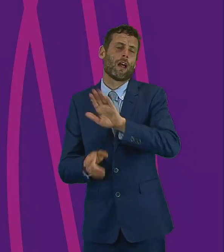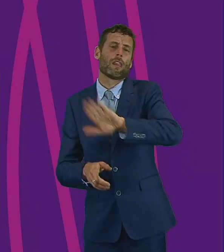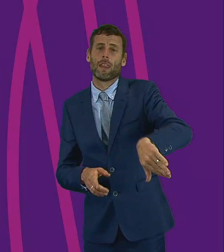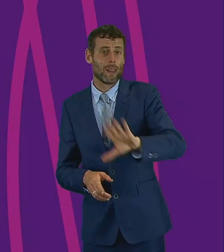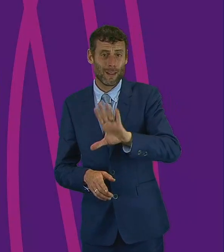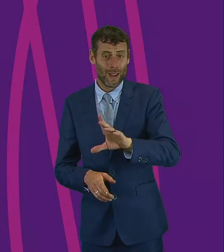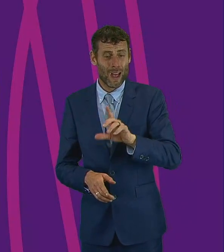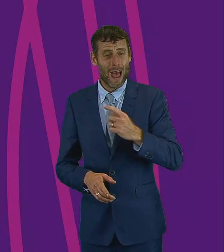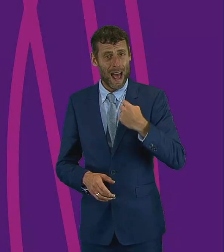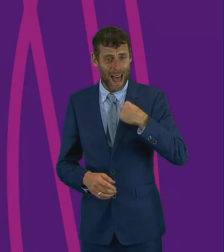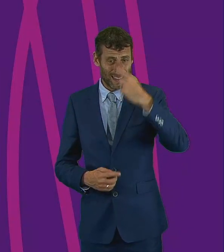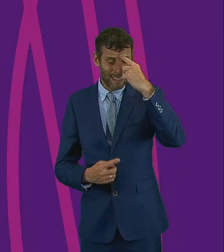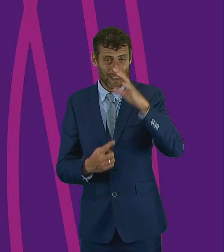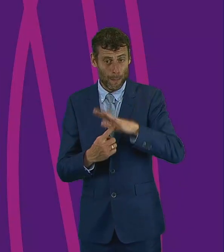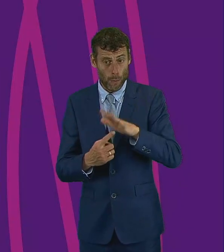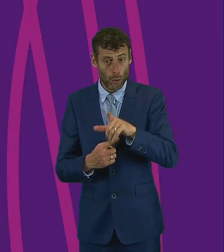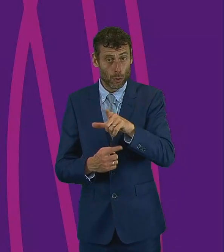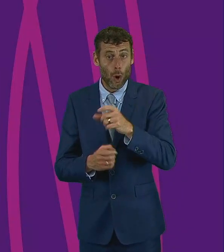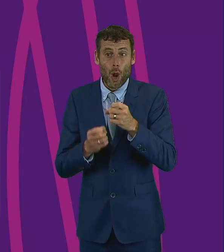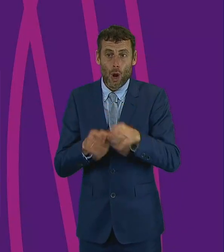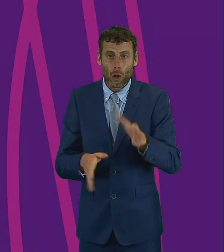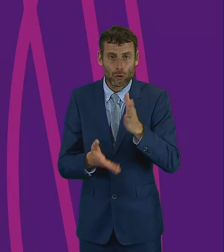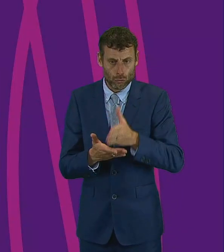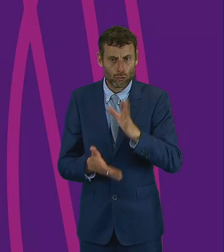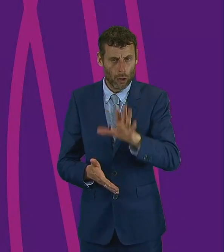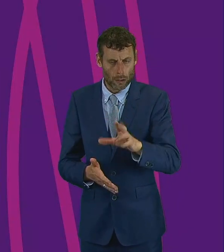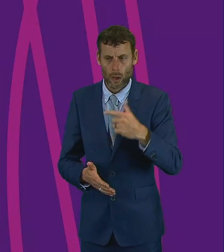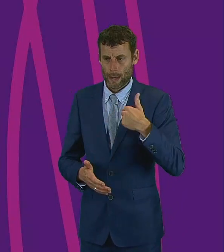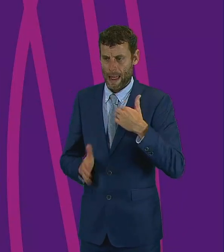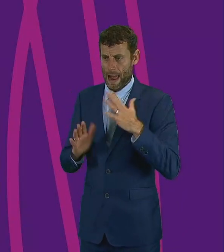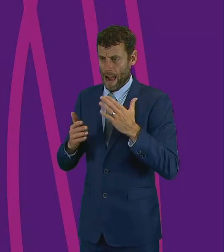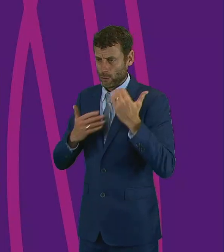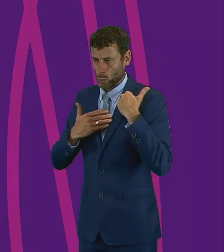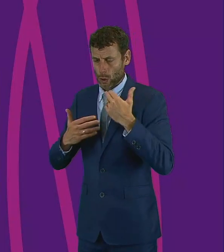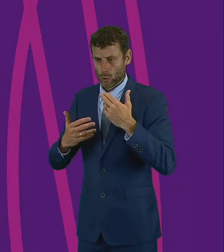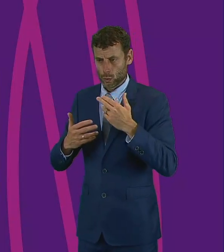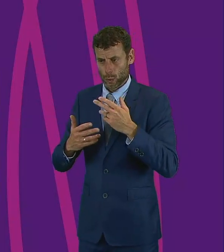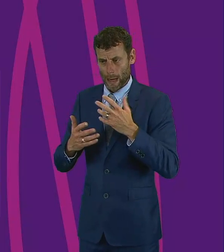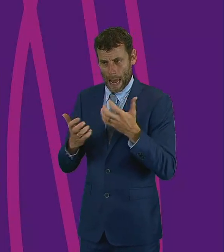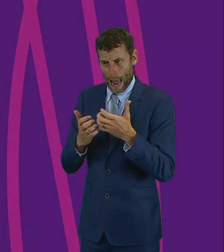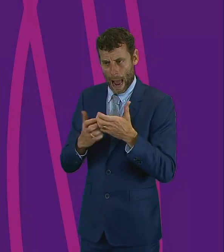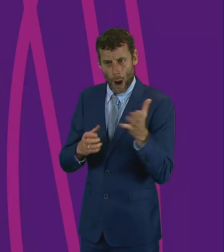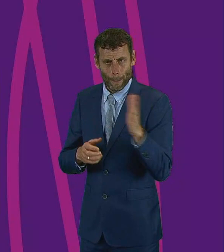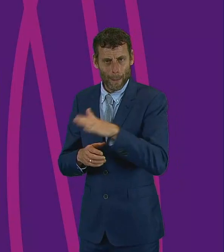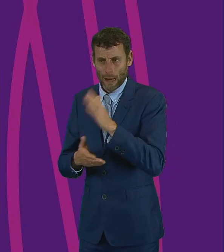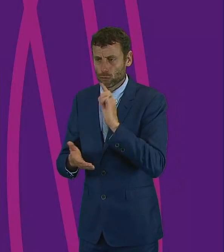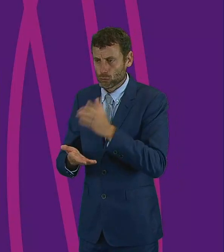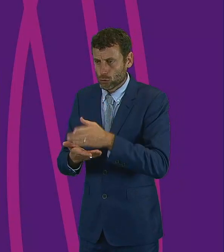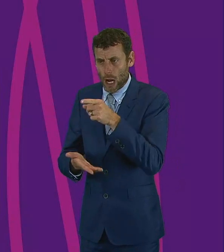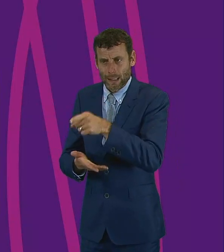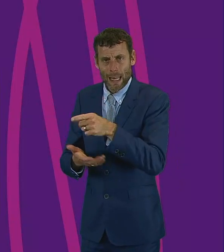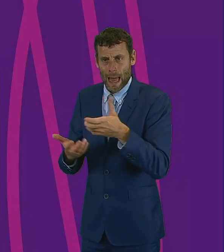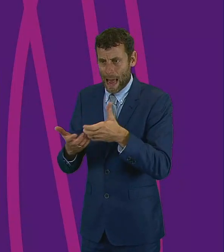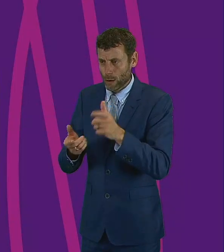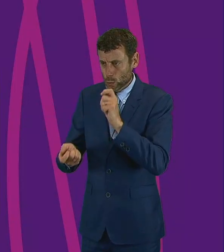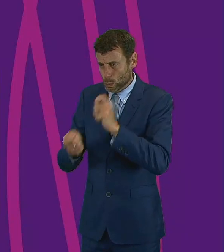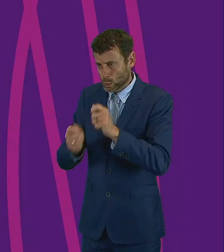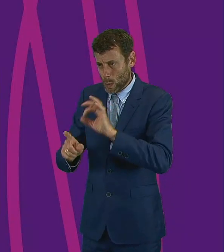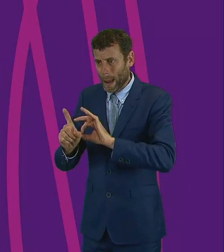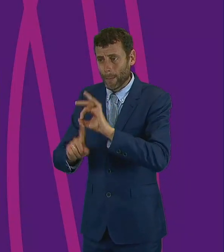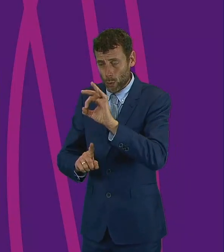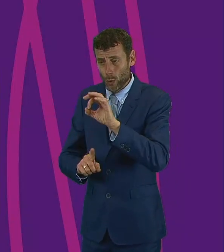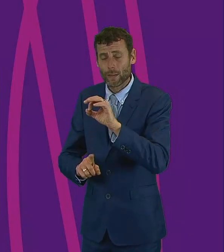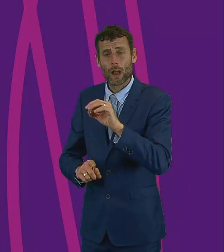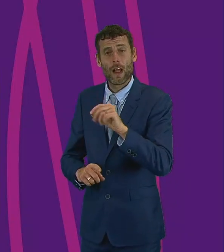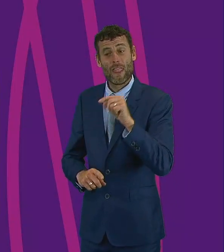the impetus of the work we are trying to do, and I think it is right that we seek to do that, working with women. We will,